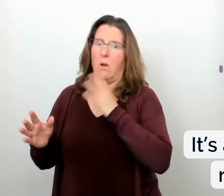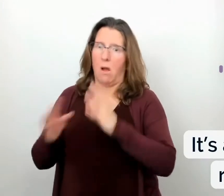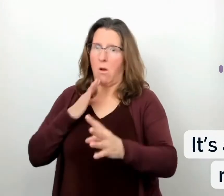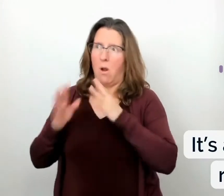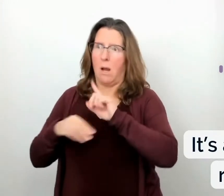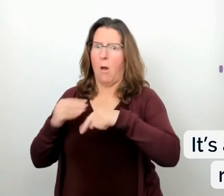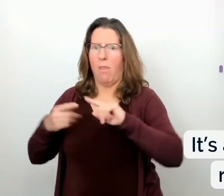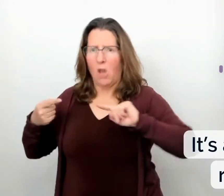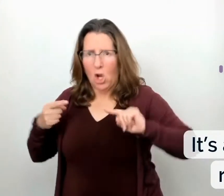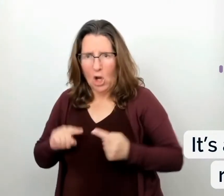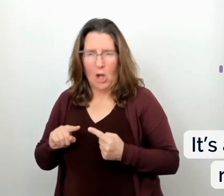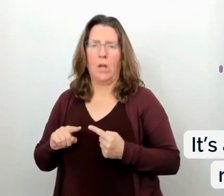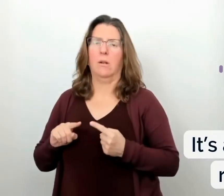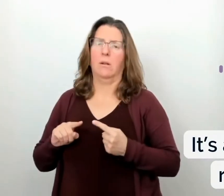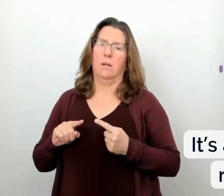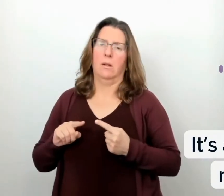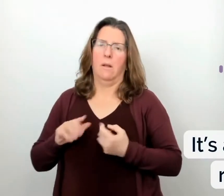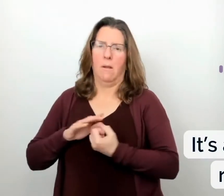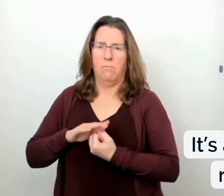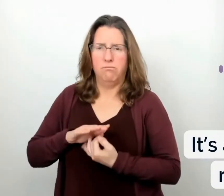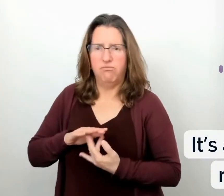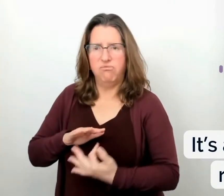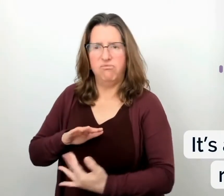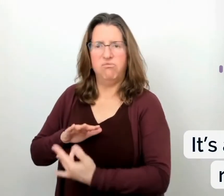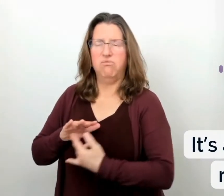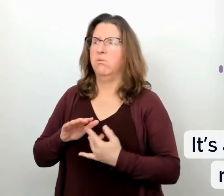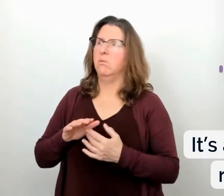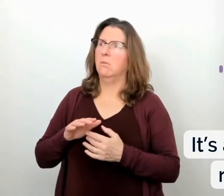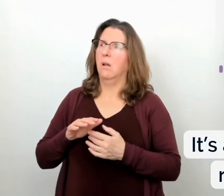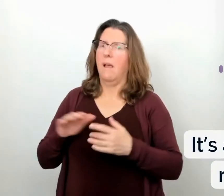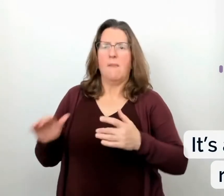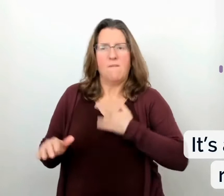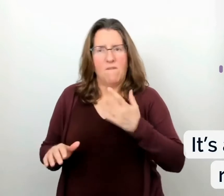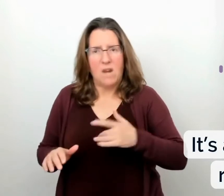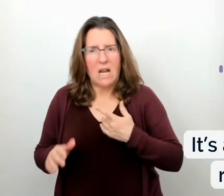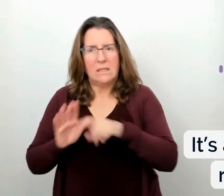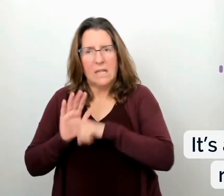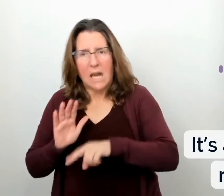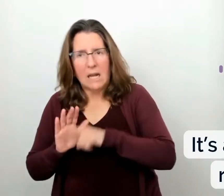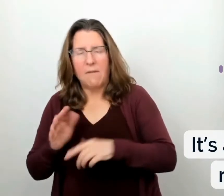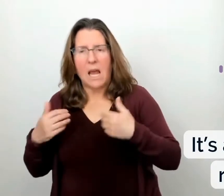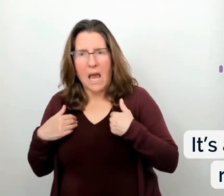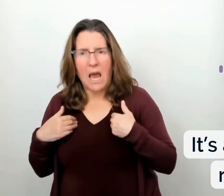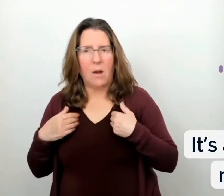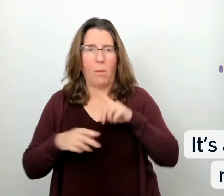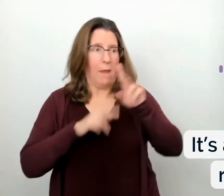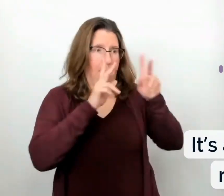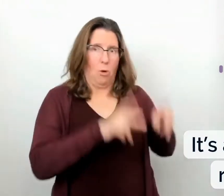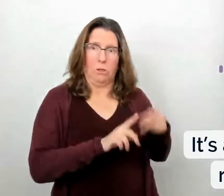And they did share. They talked about how much it hurt, how it made them feel angry, how he made them feel bad about